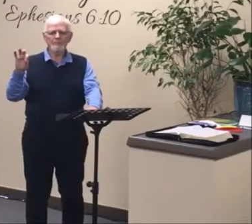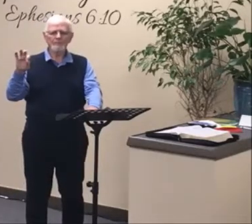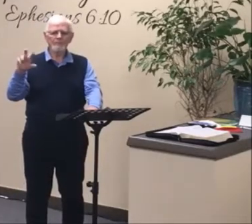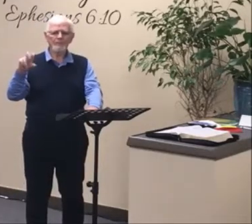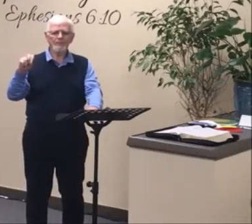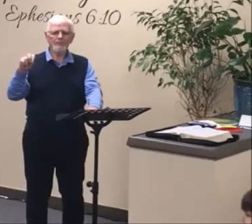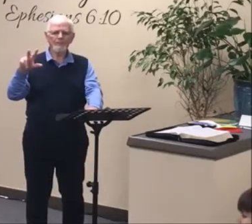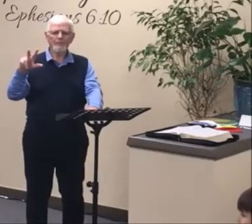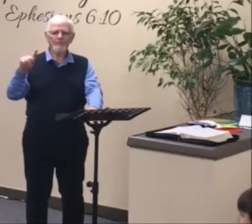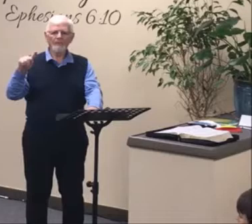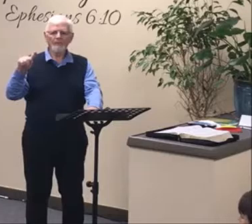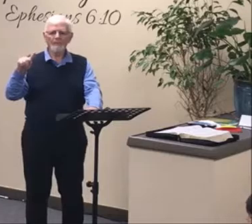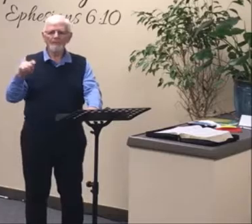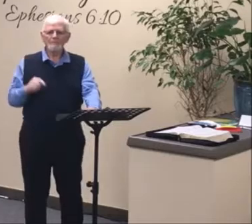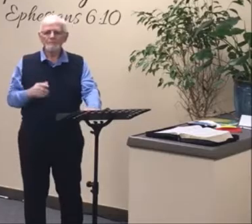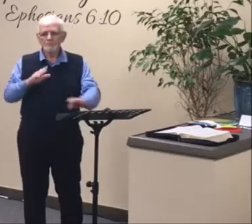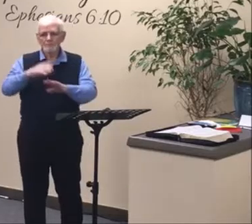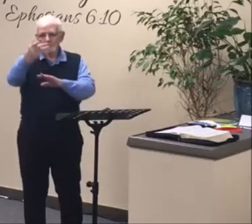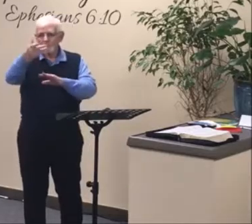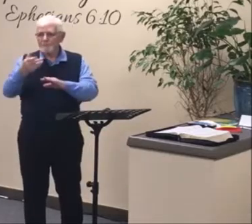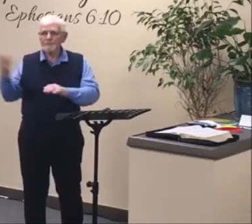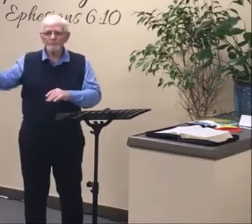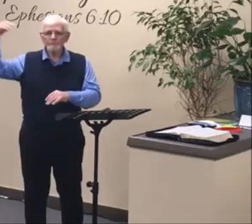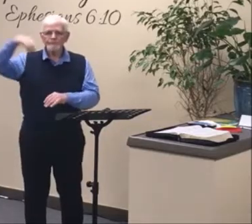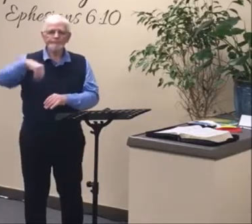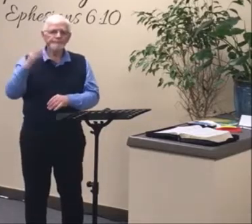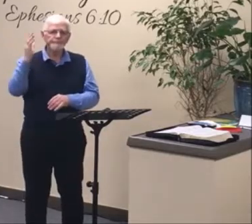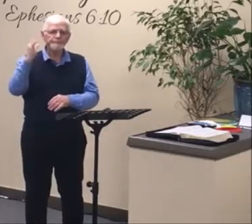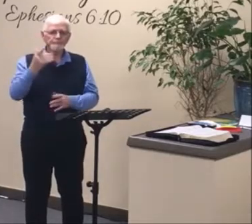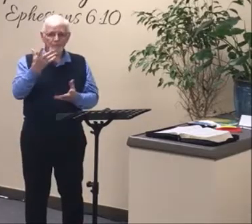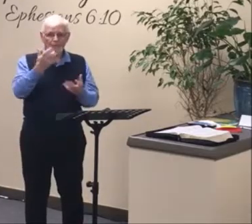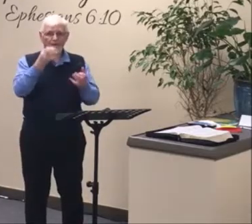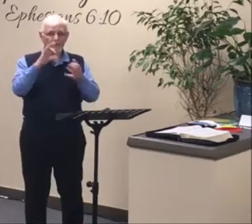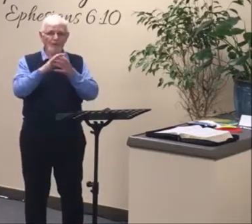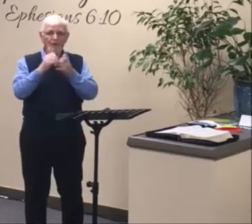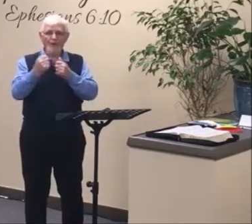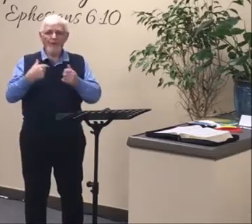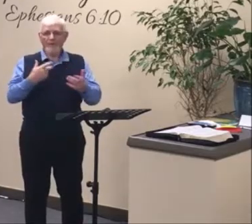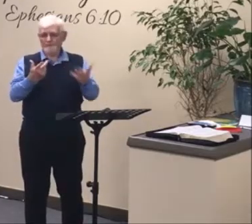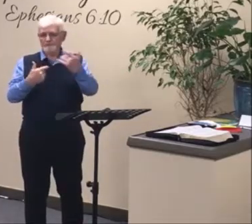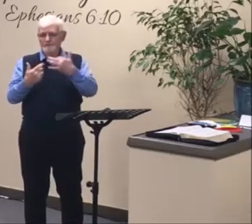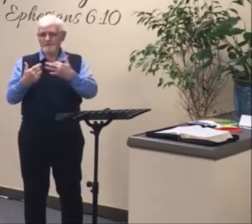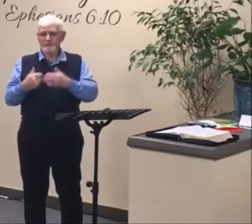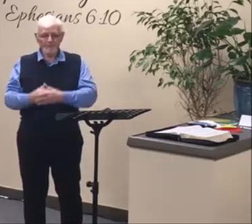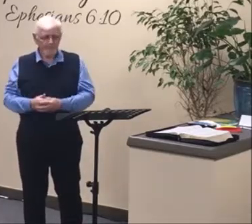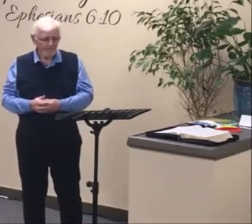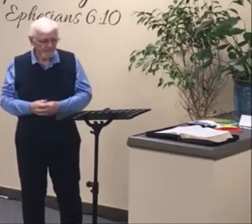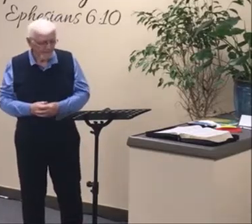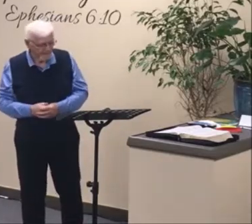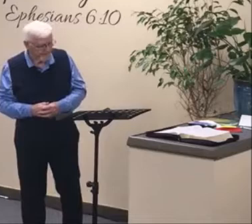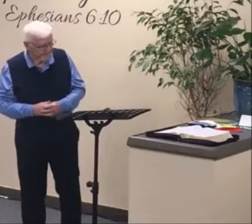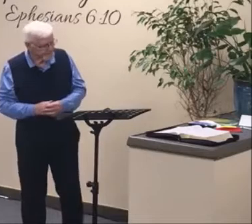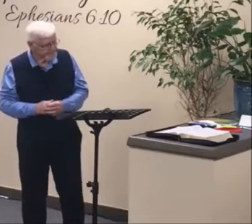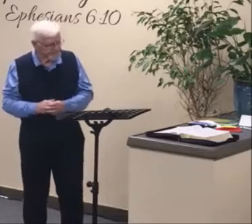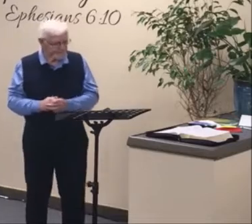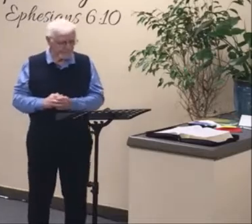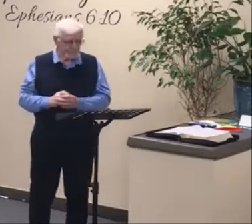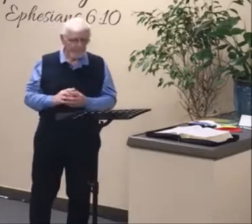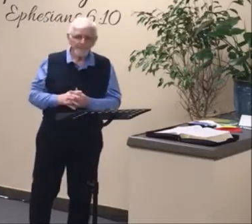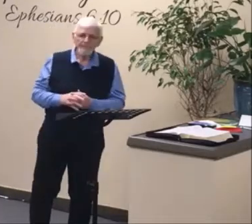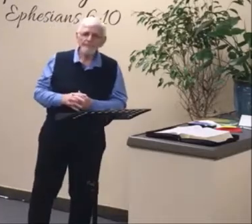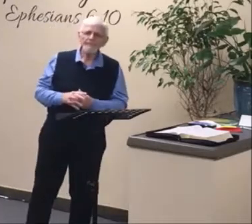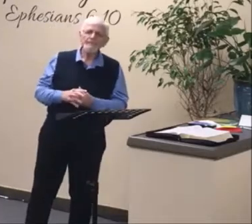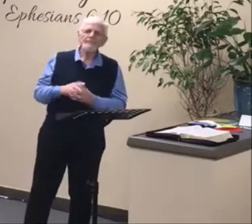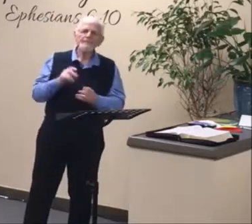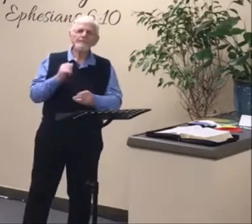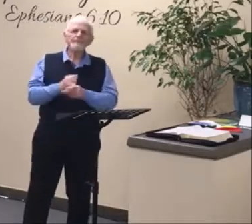and 31st. So if you can just remember the last 3 days of January, we're going to have a special meeting with Adrian Dominguez. And so I ask that you would please keep